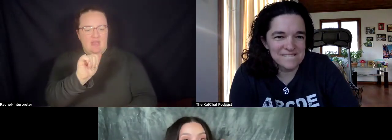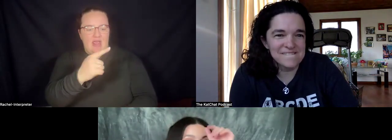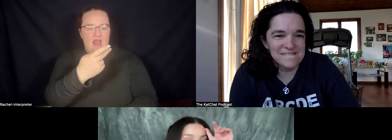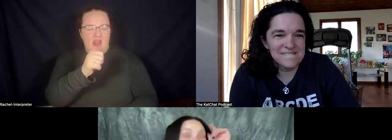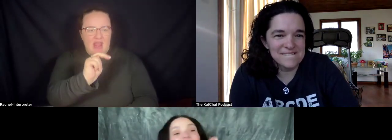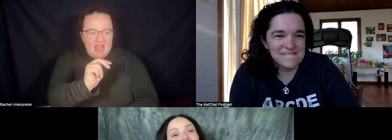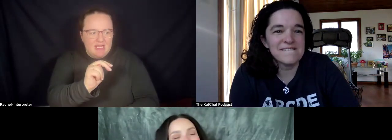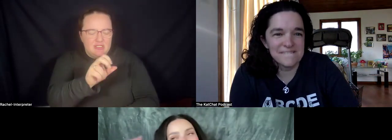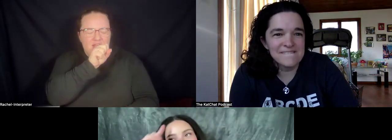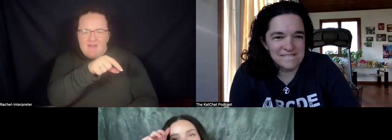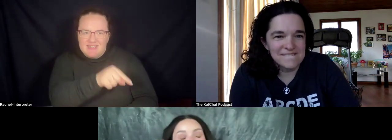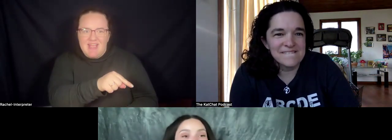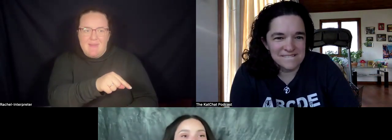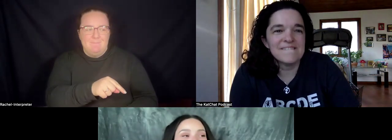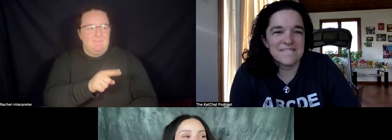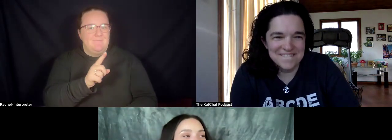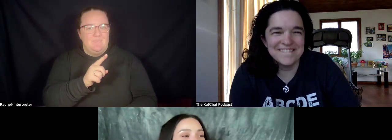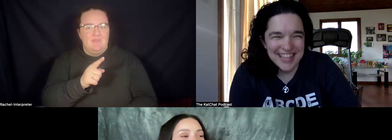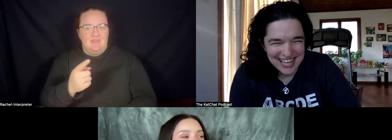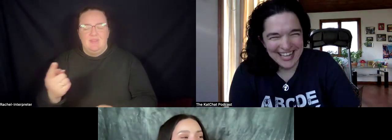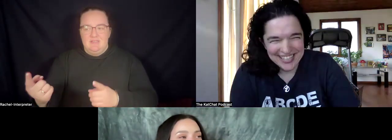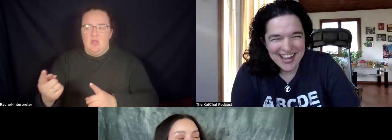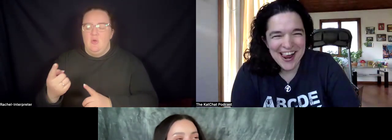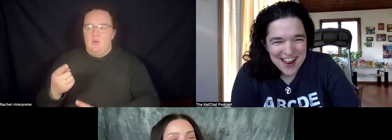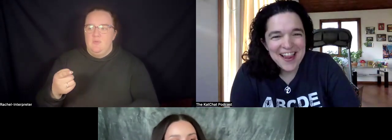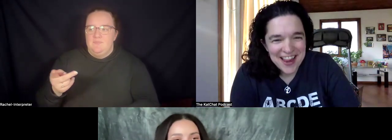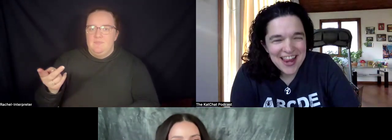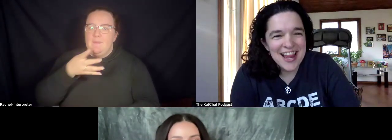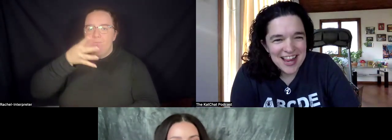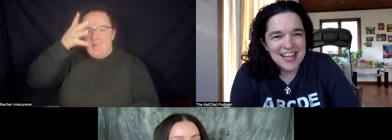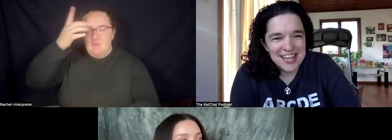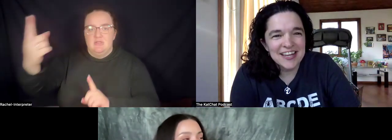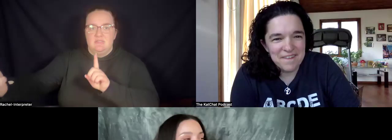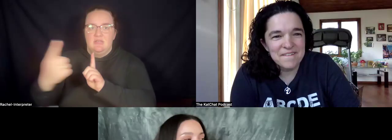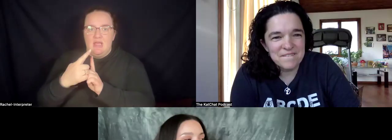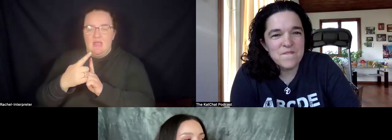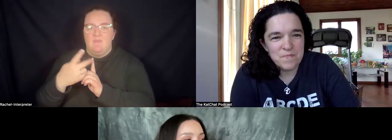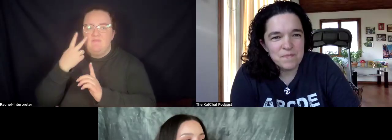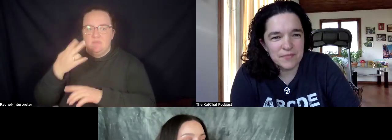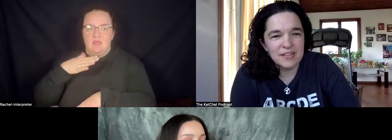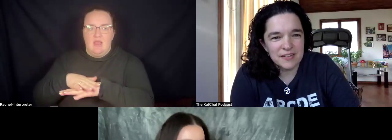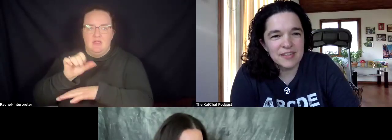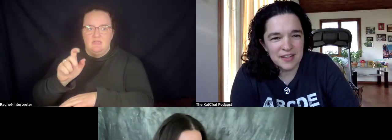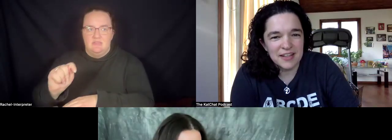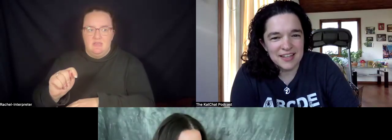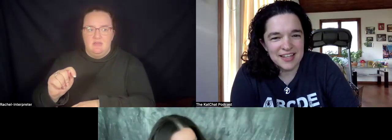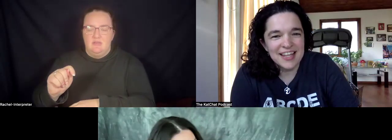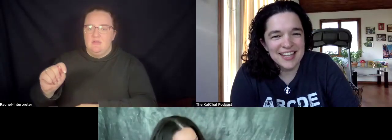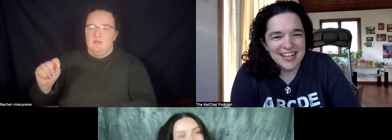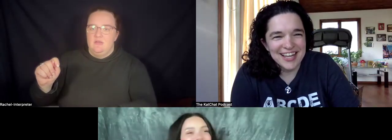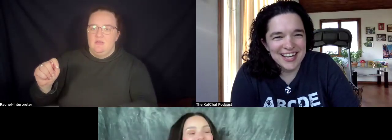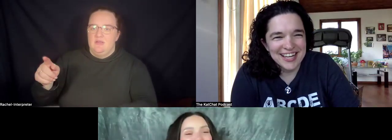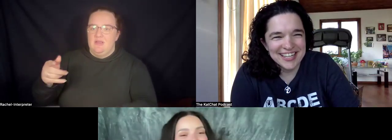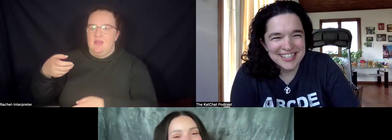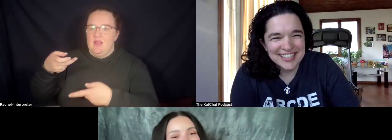Nathan. She thinks they came to meet me. They actually came to visit me on set and mostly to bring my